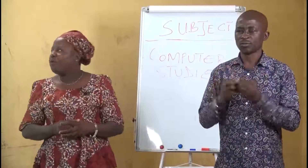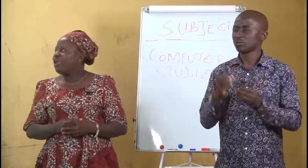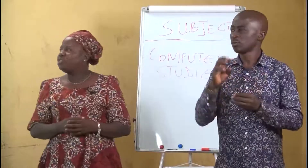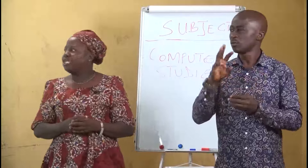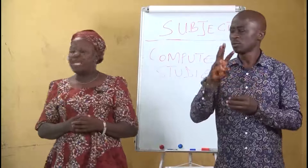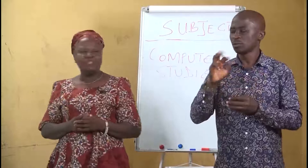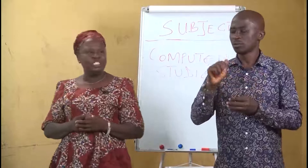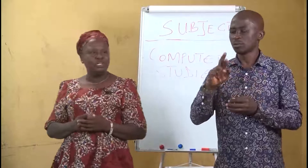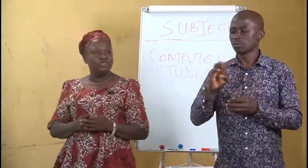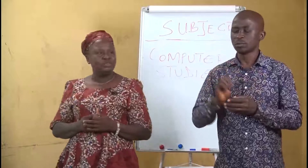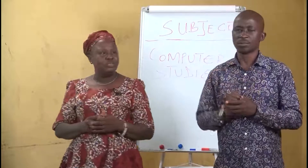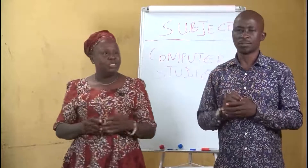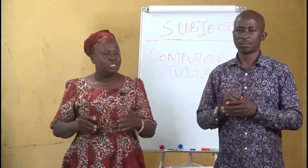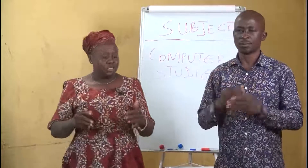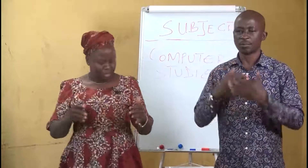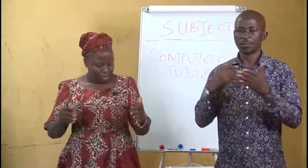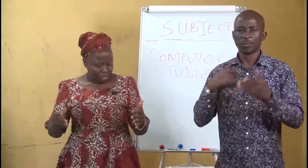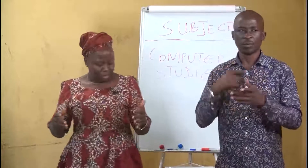Before we go into the definition,